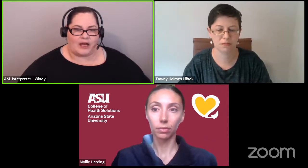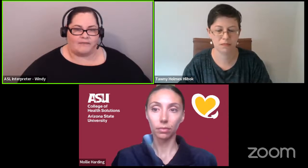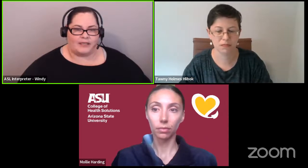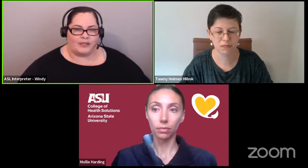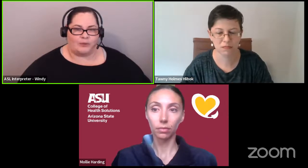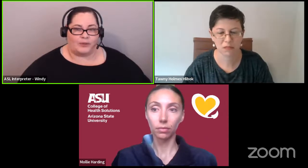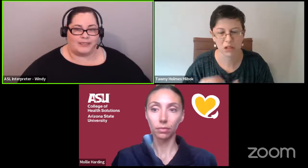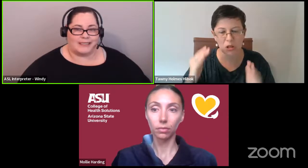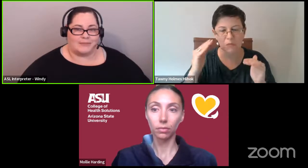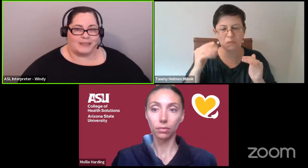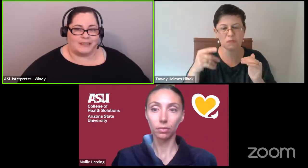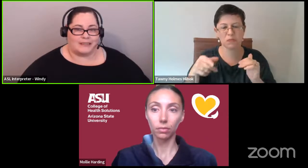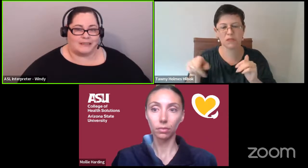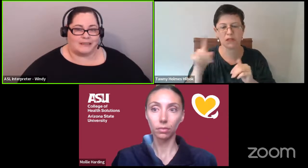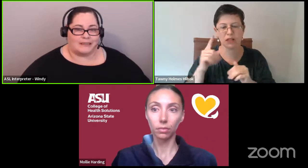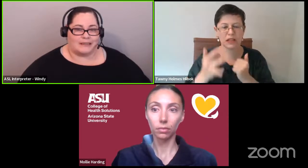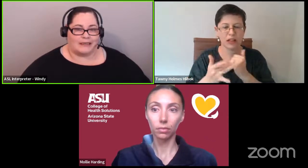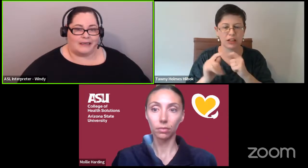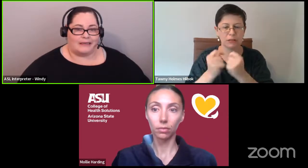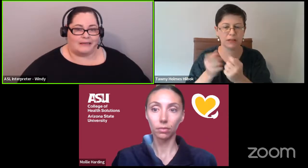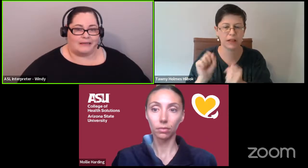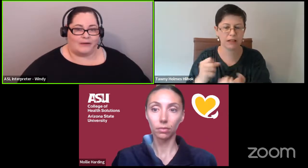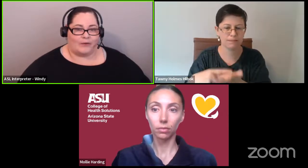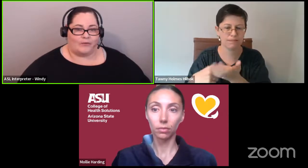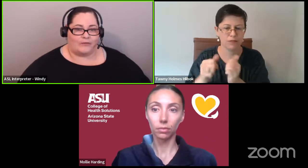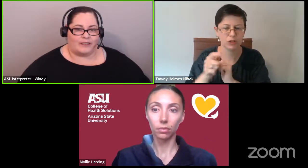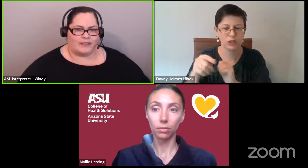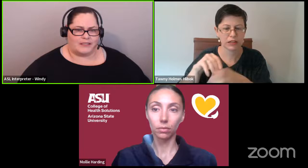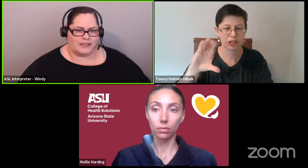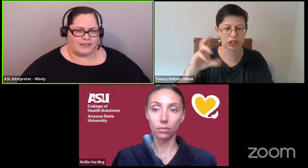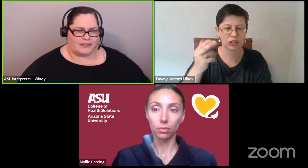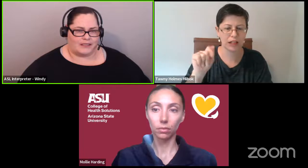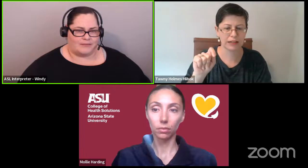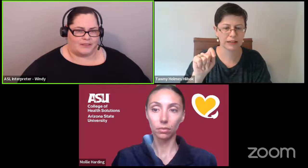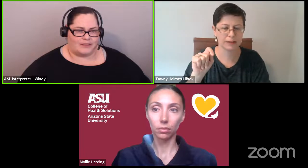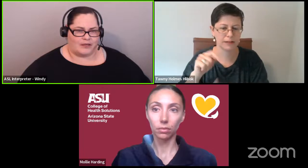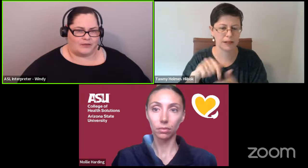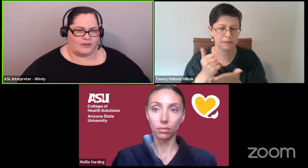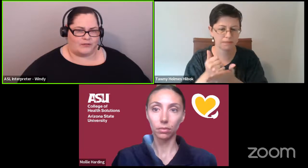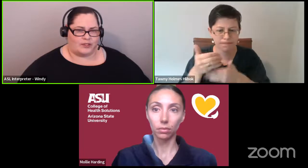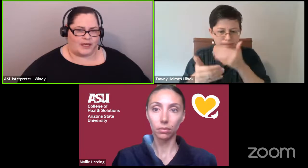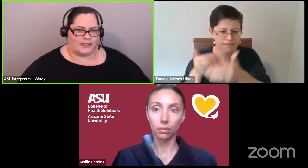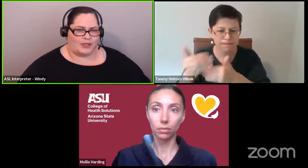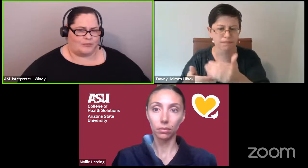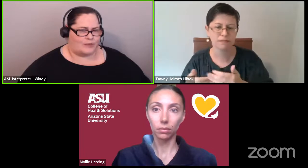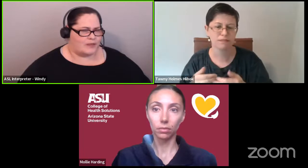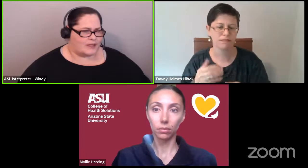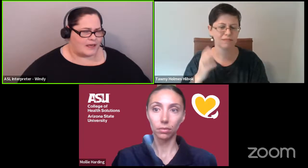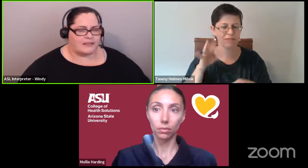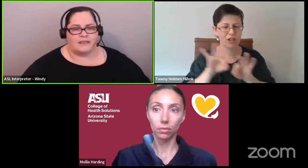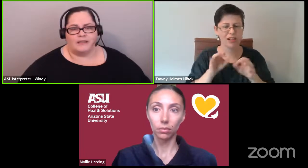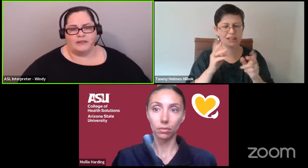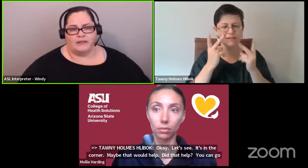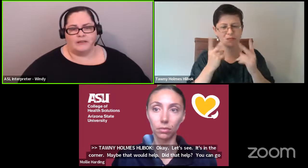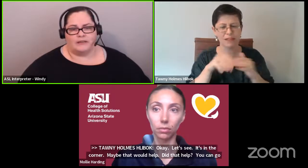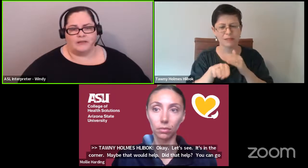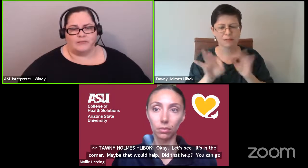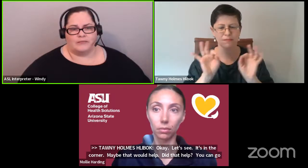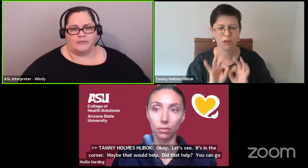hide non-video participants. And hopefully the tech team can talk with you in chat to help you with that.